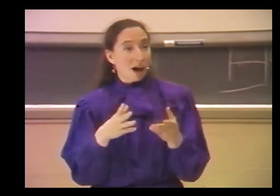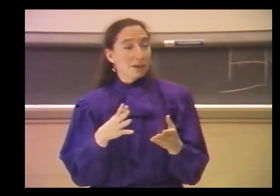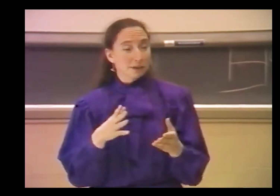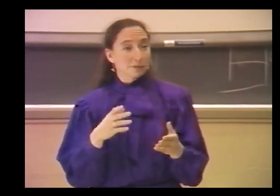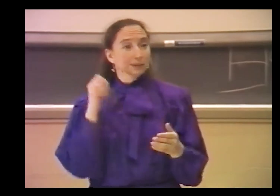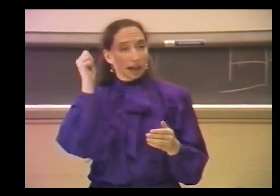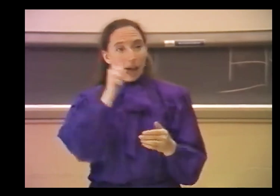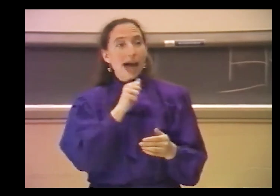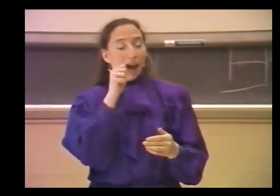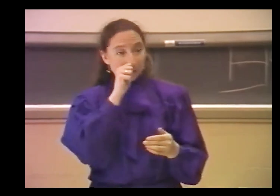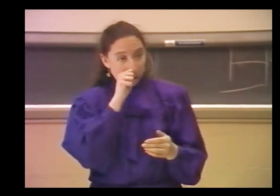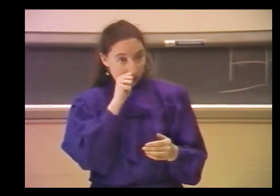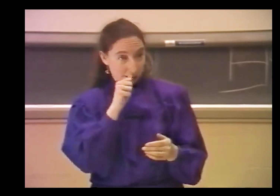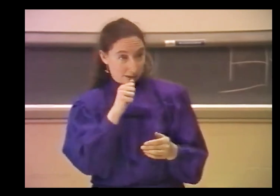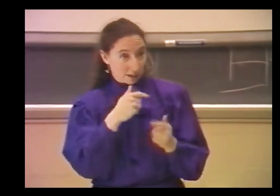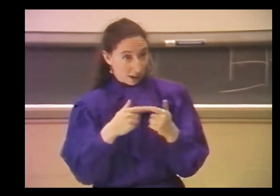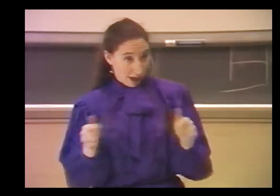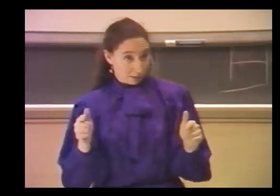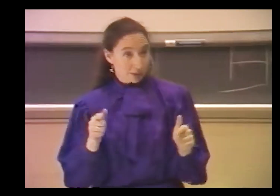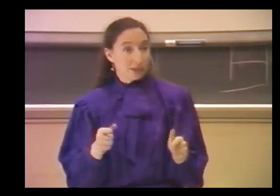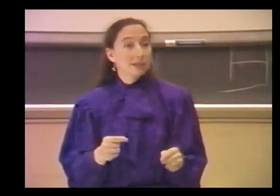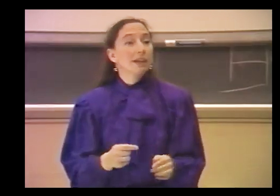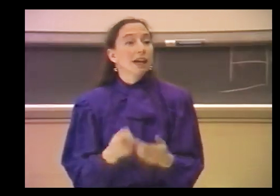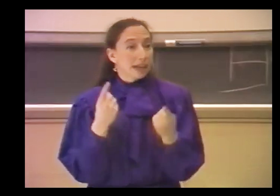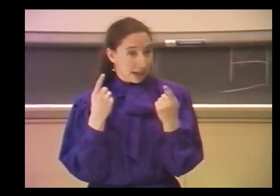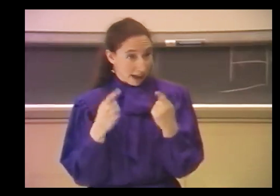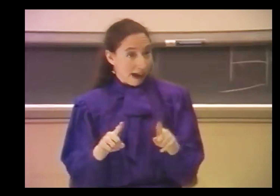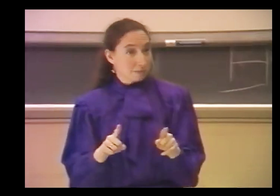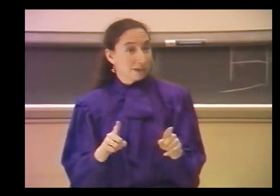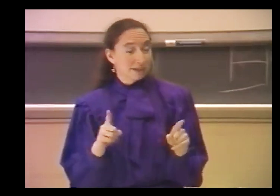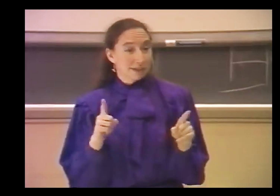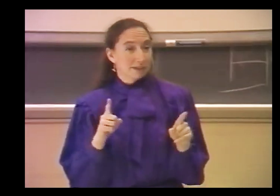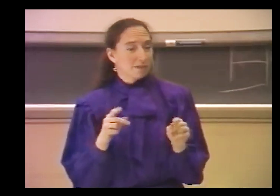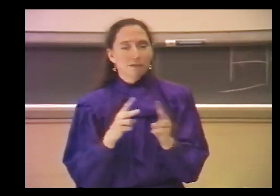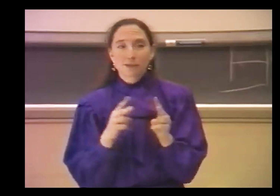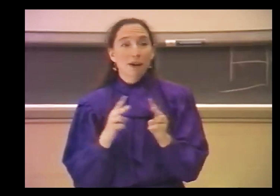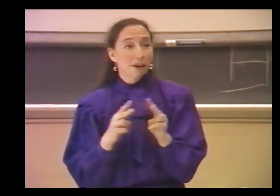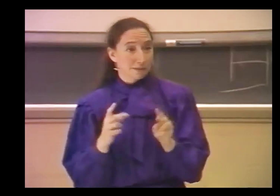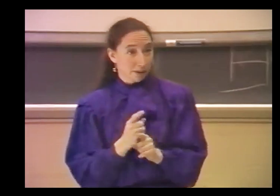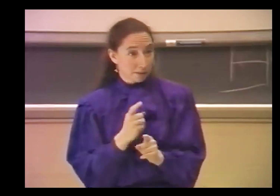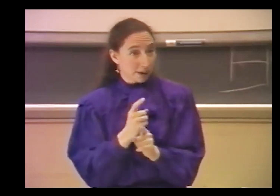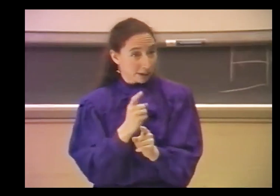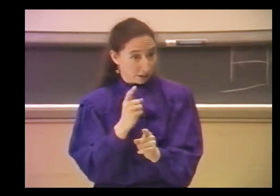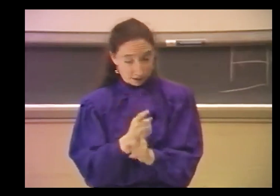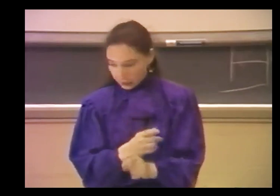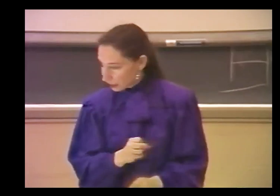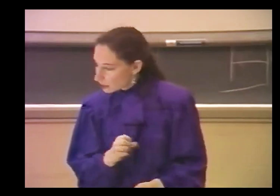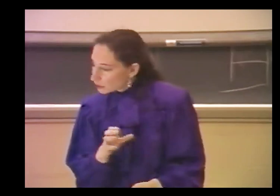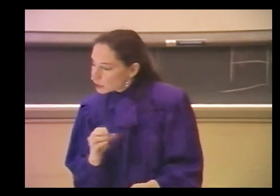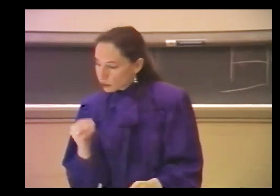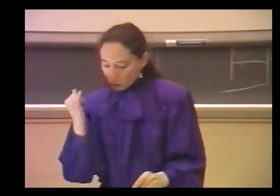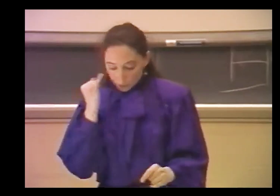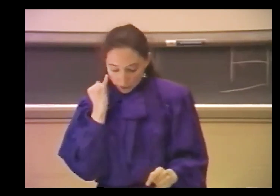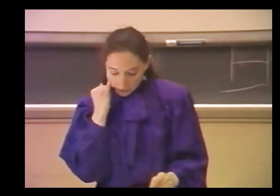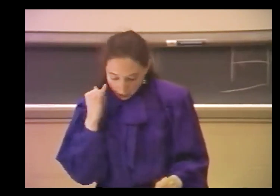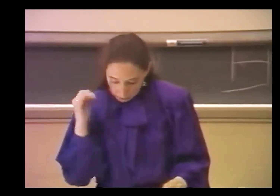lot of African languages, it happens very, very regularly. So, for